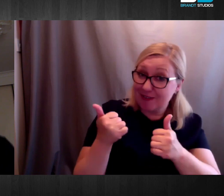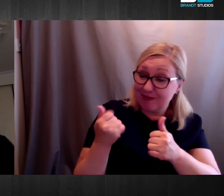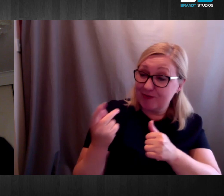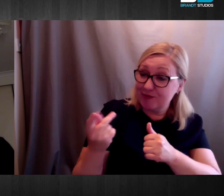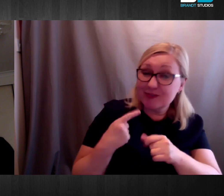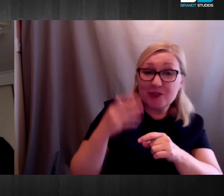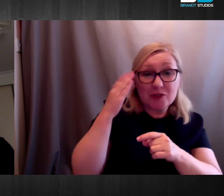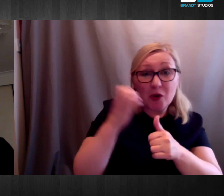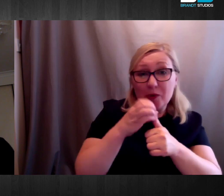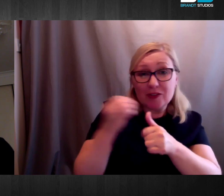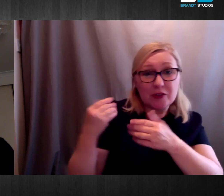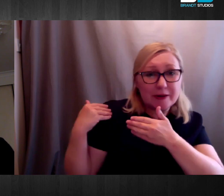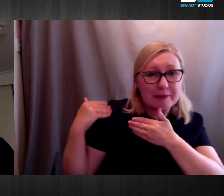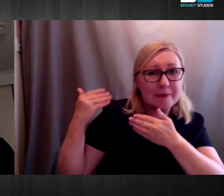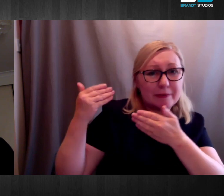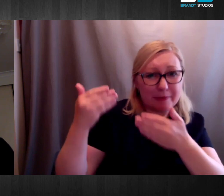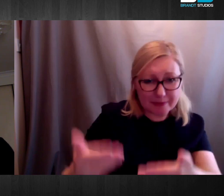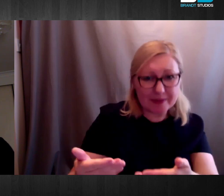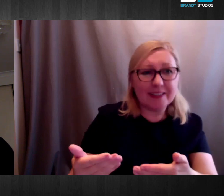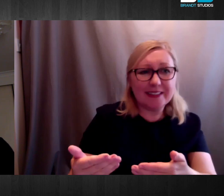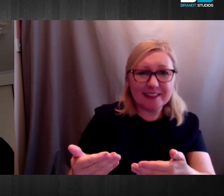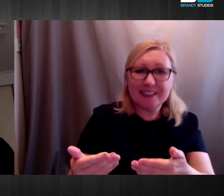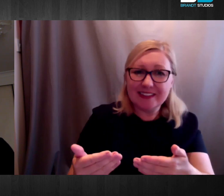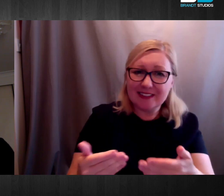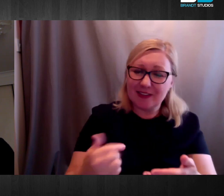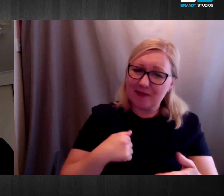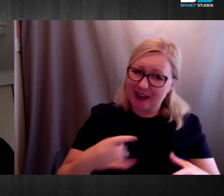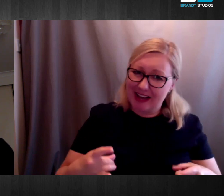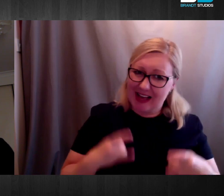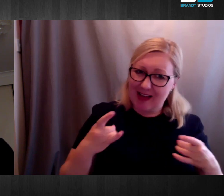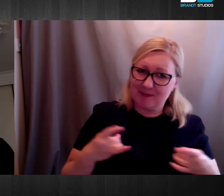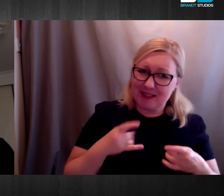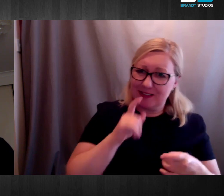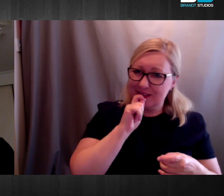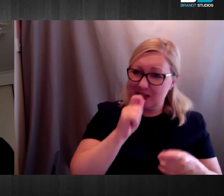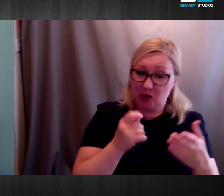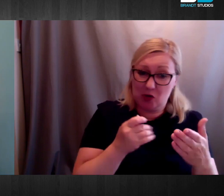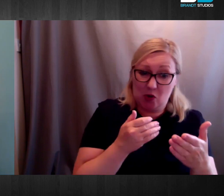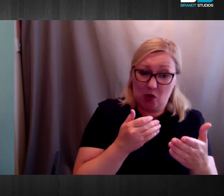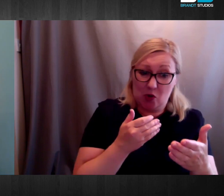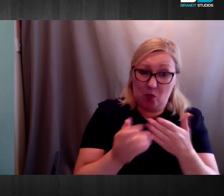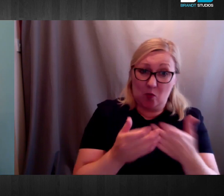sort of, tell you about what we're doing pre-COVID and now during this time.